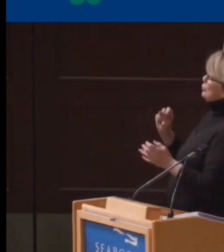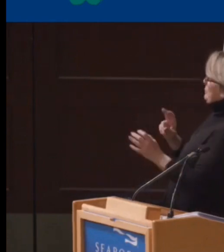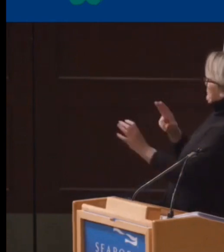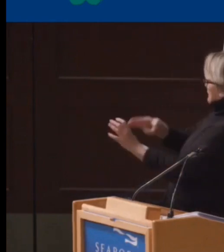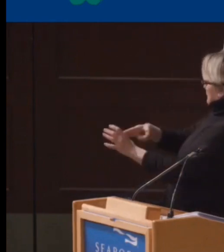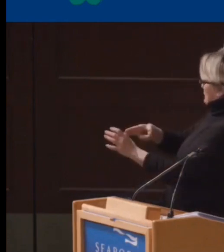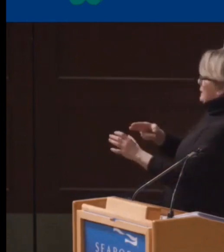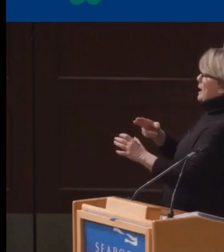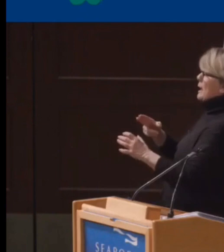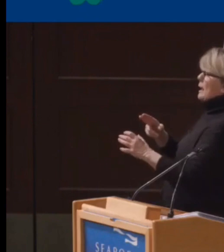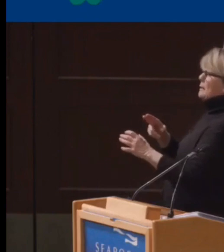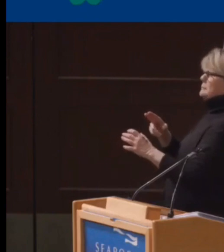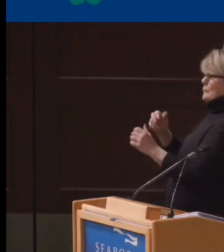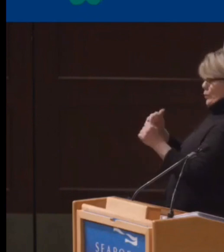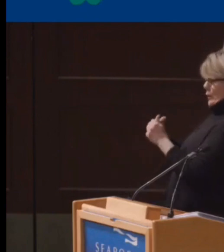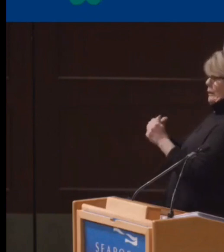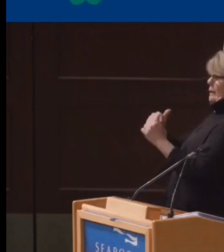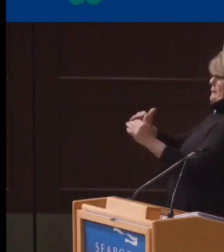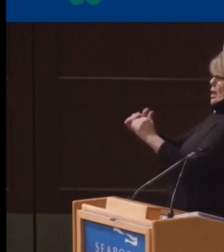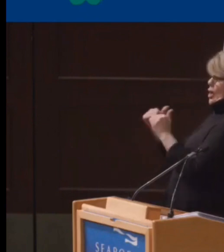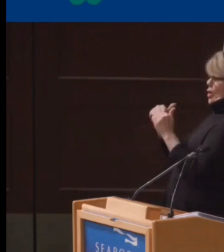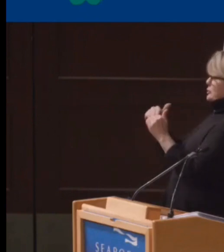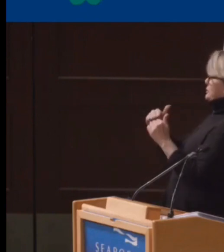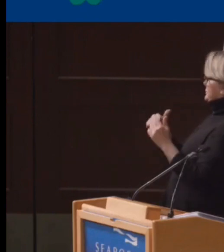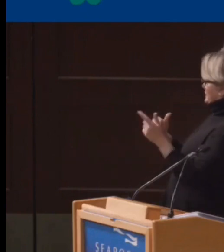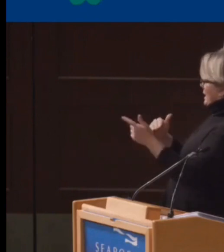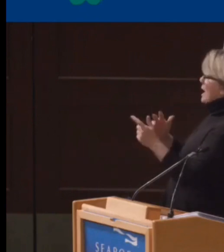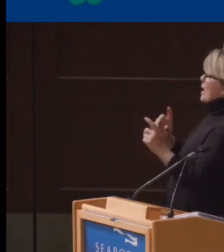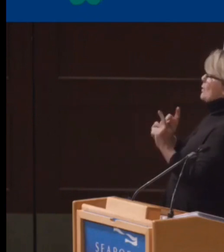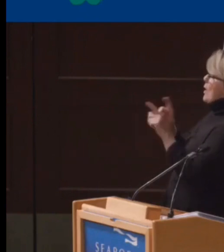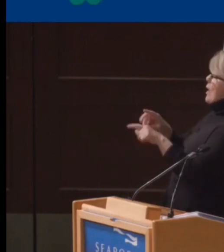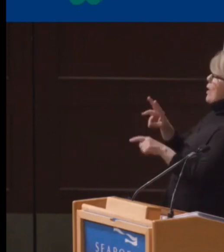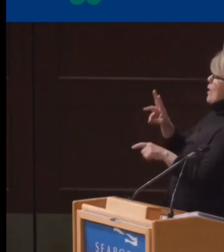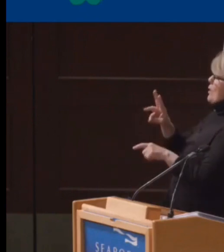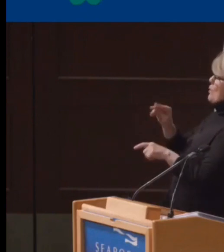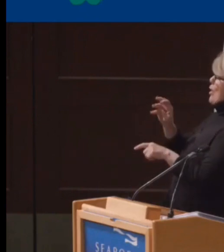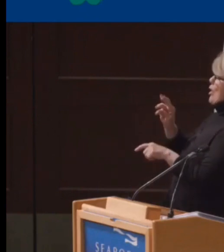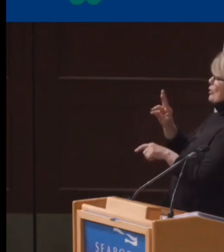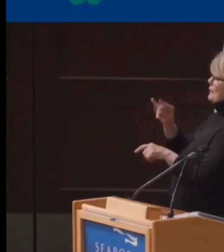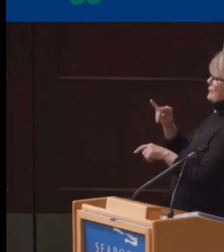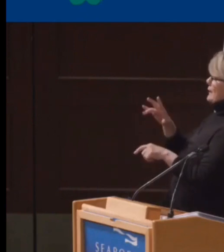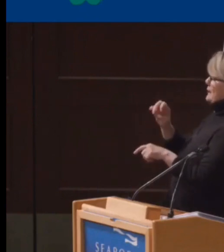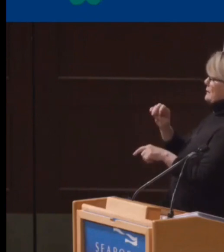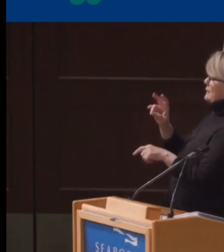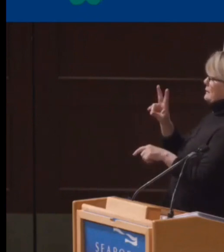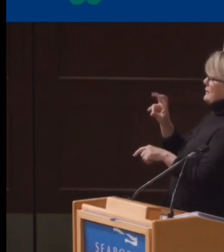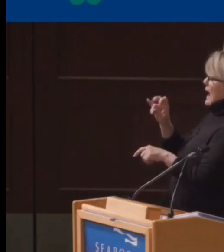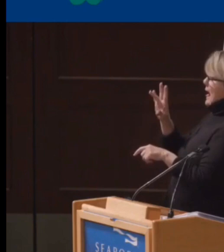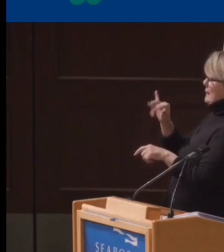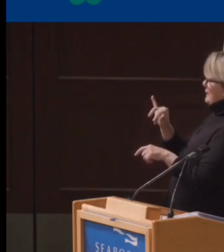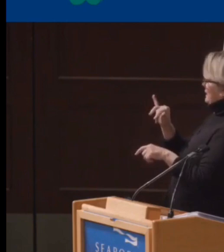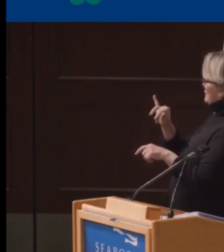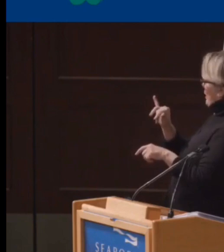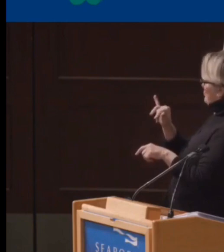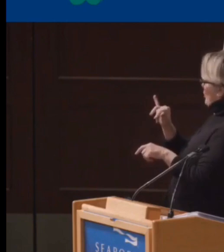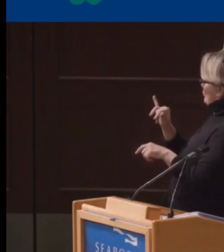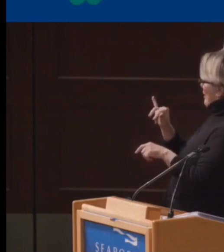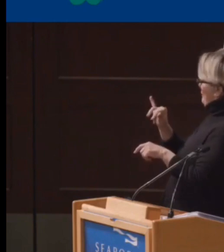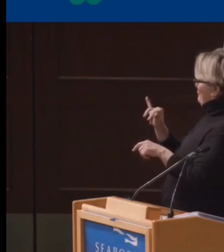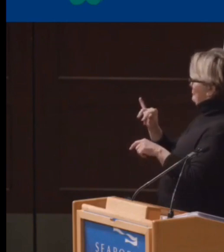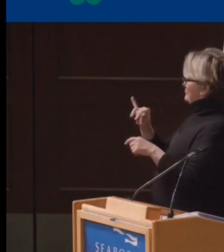peers. I learned to ski in a weekend through the Waterville Valley Adaptive Sports Program, thanks to a grant from the Flutie